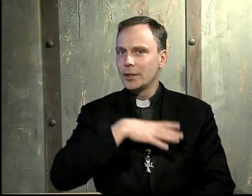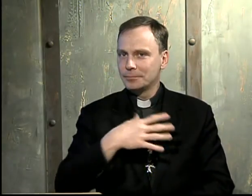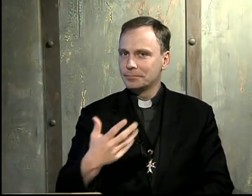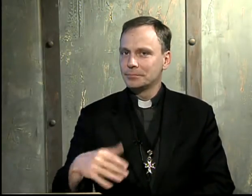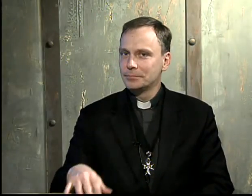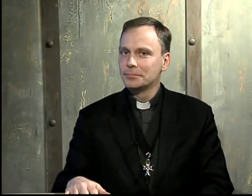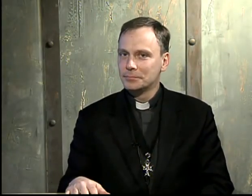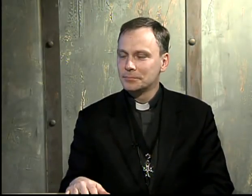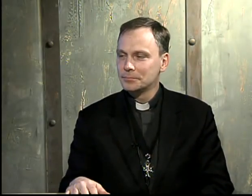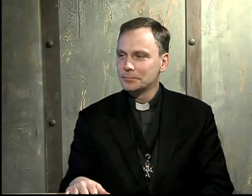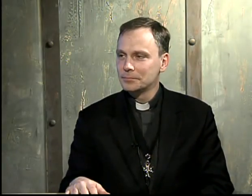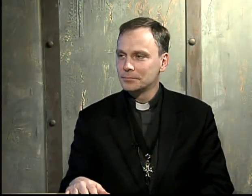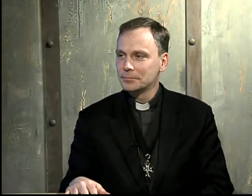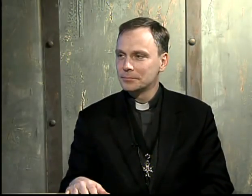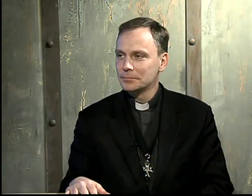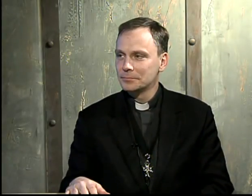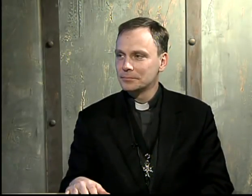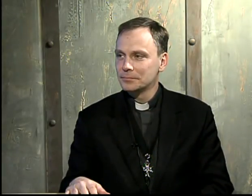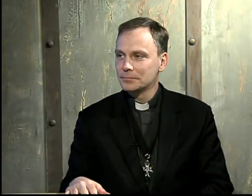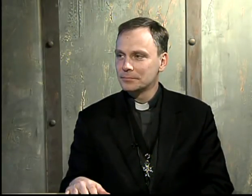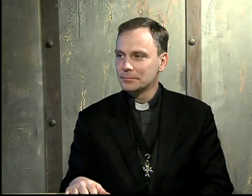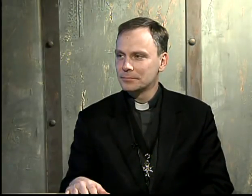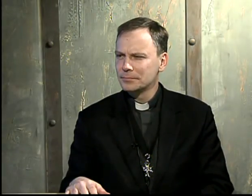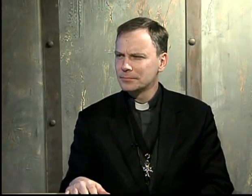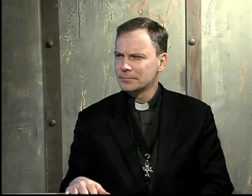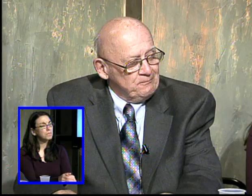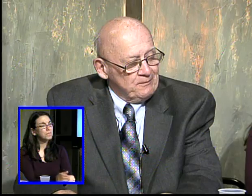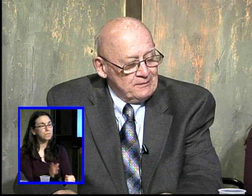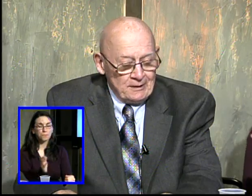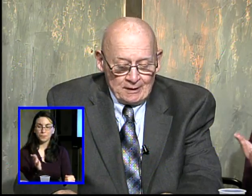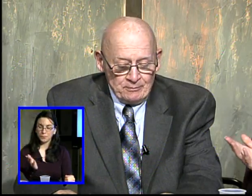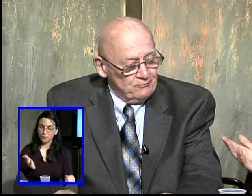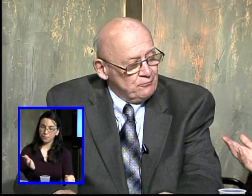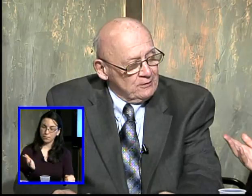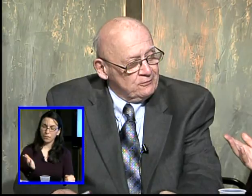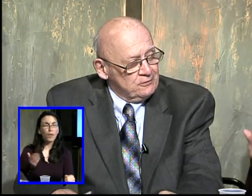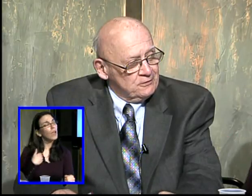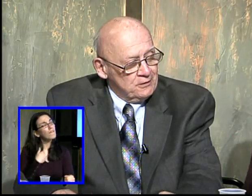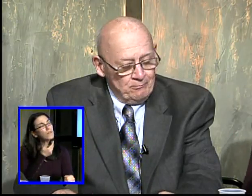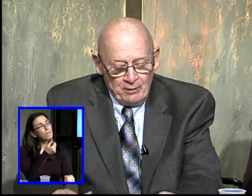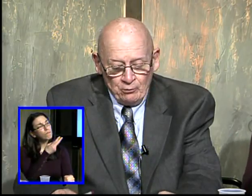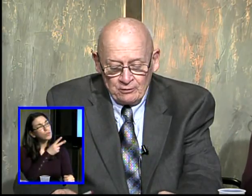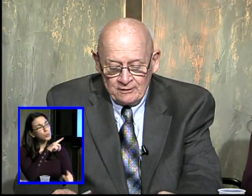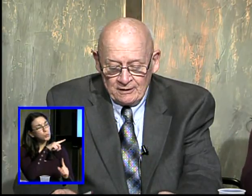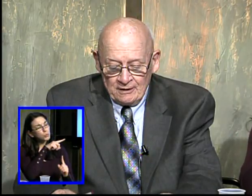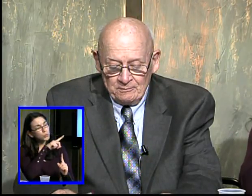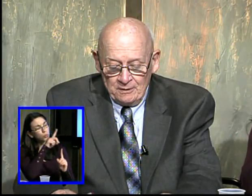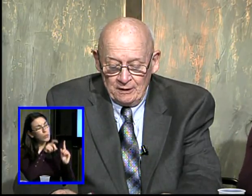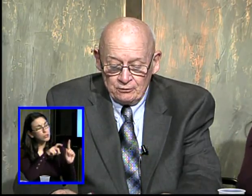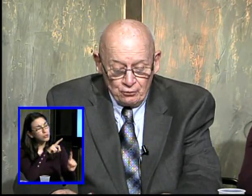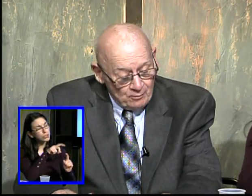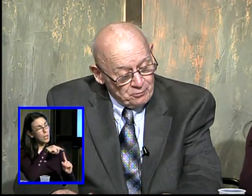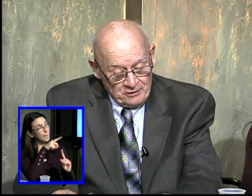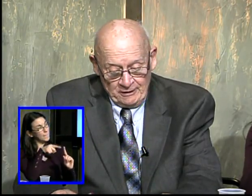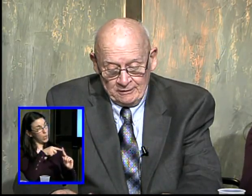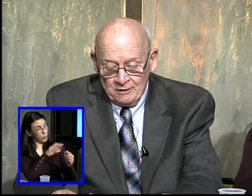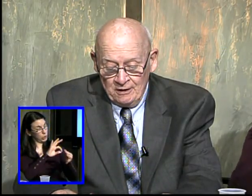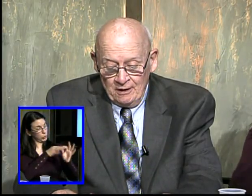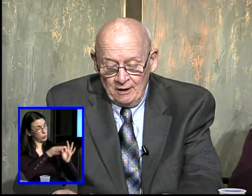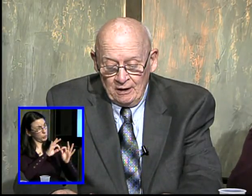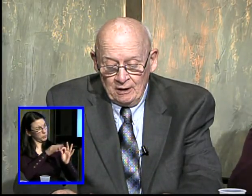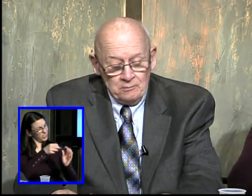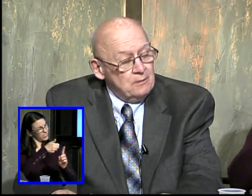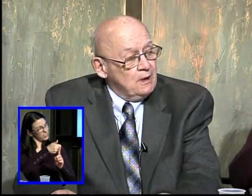group. Really good young man. I have a couple of questions about